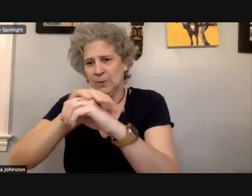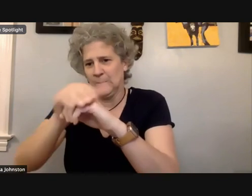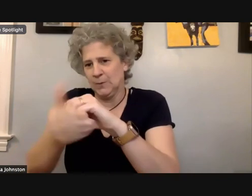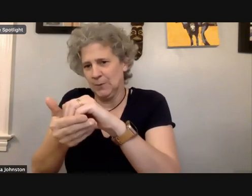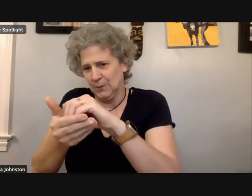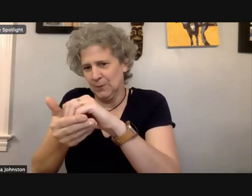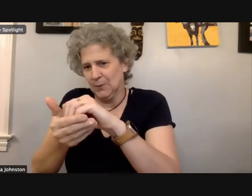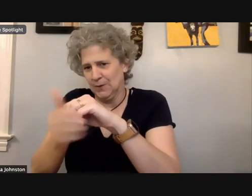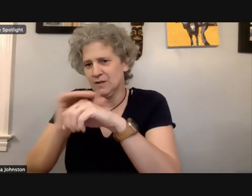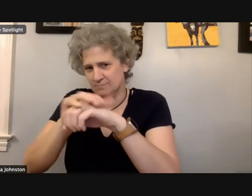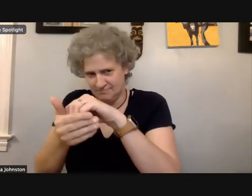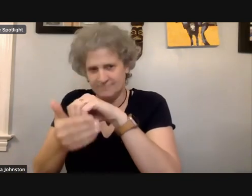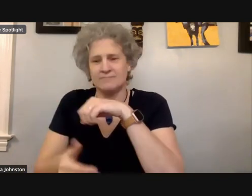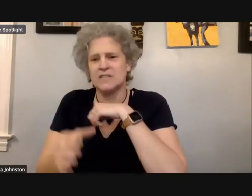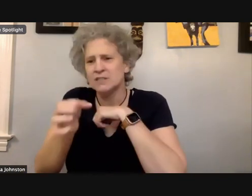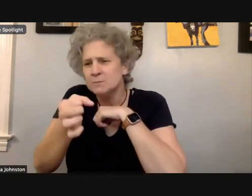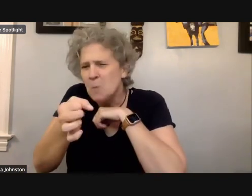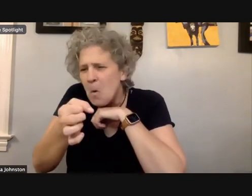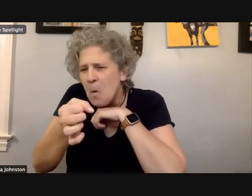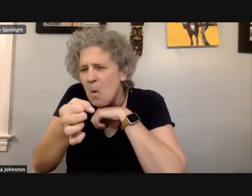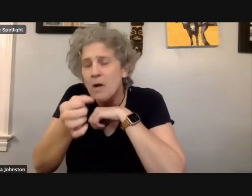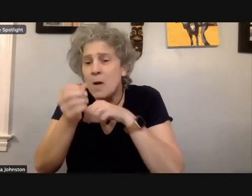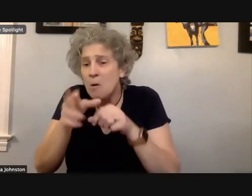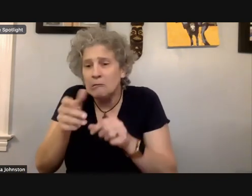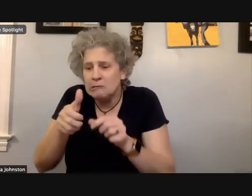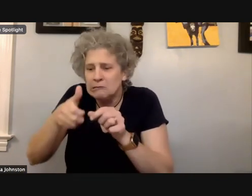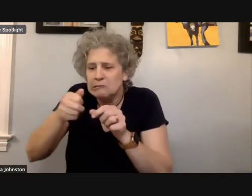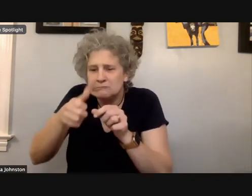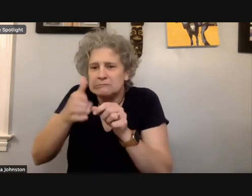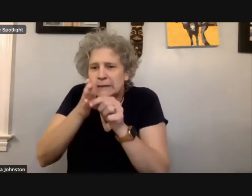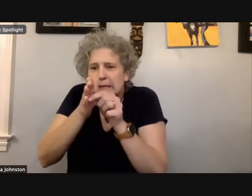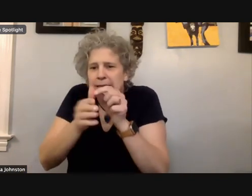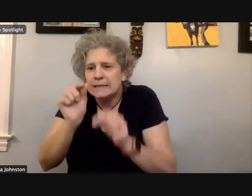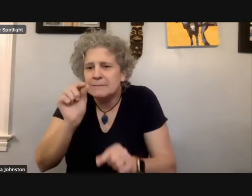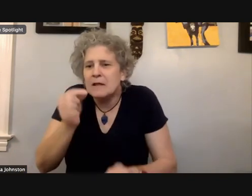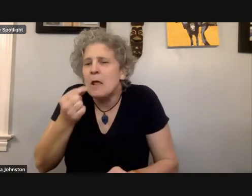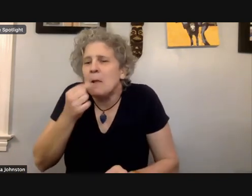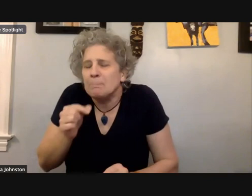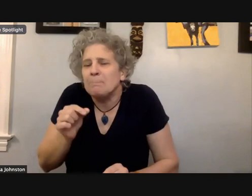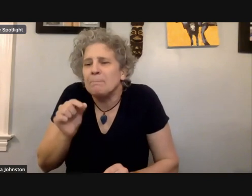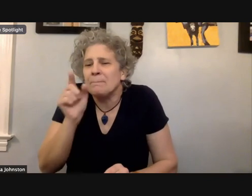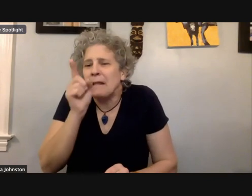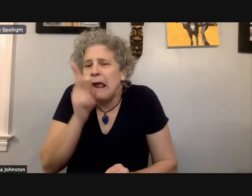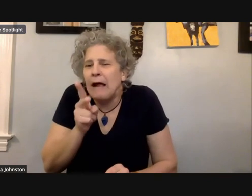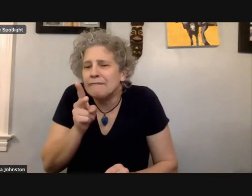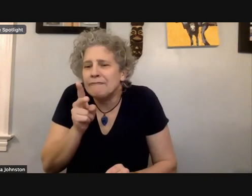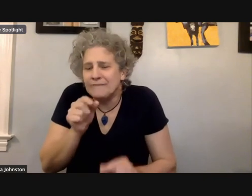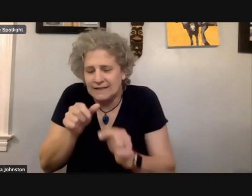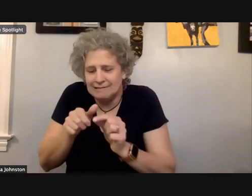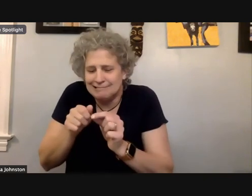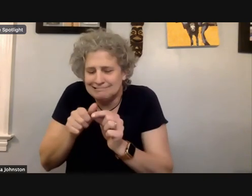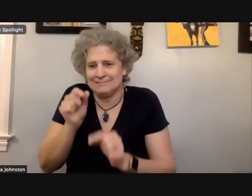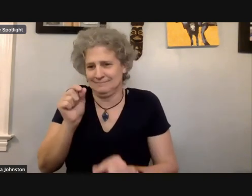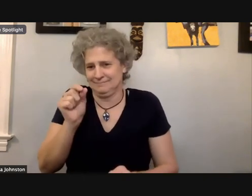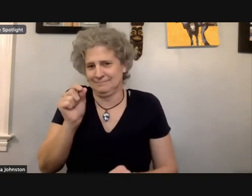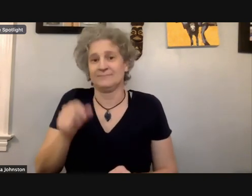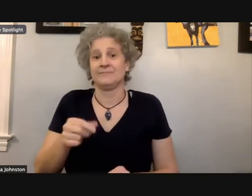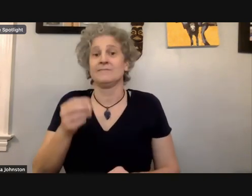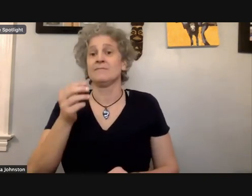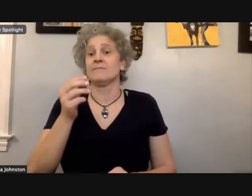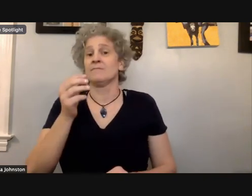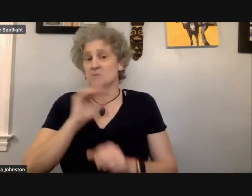like the coated medications versus the capsules. They like the smaller ones. Or you can maybe get a pill splitter so they can only have